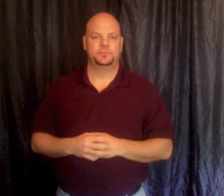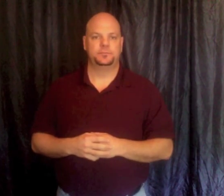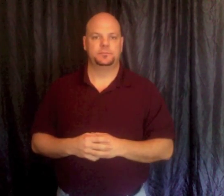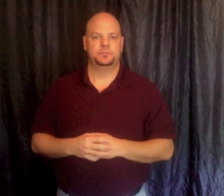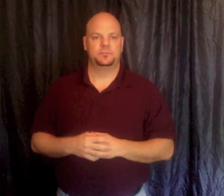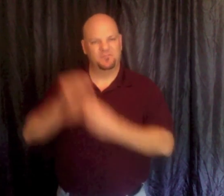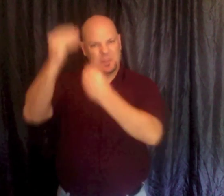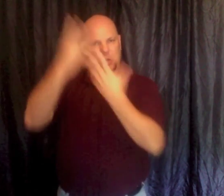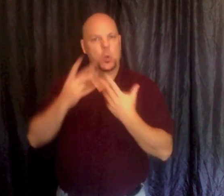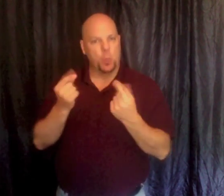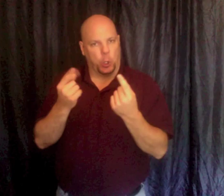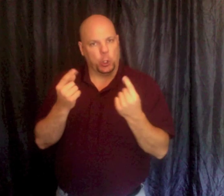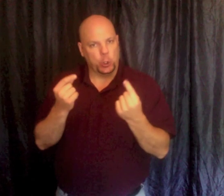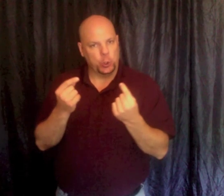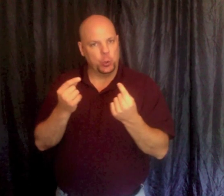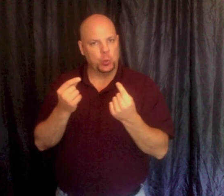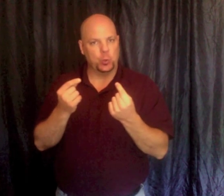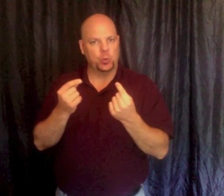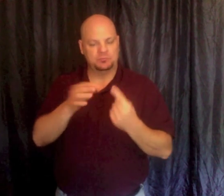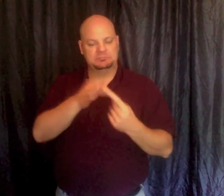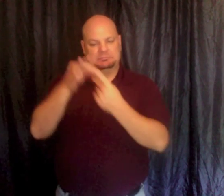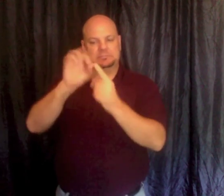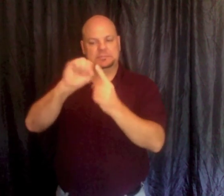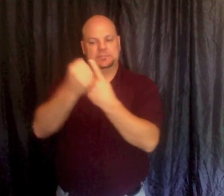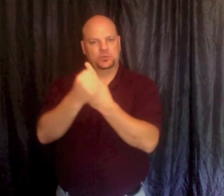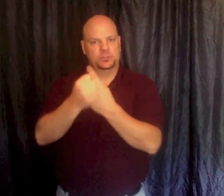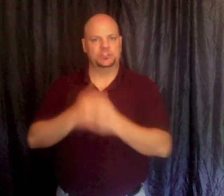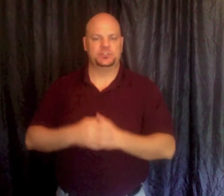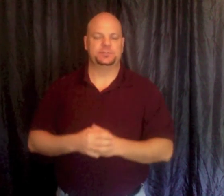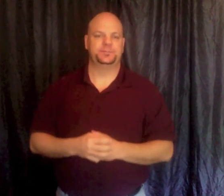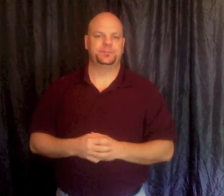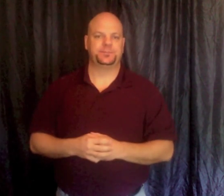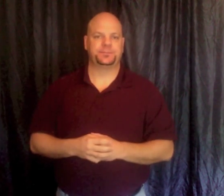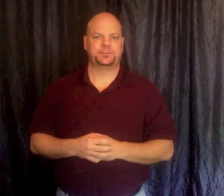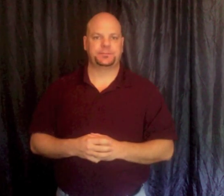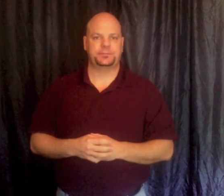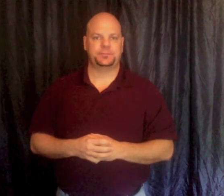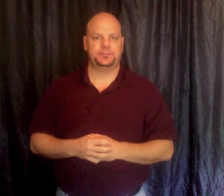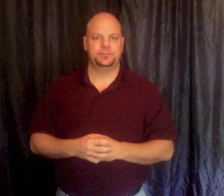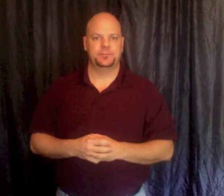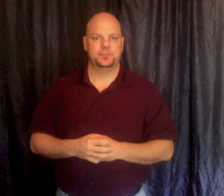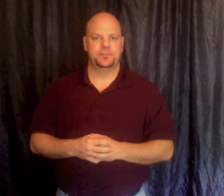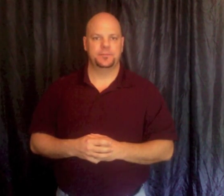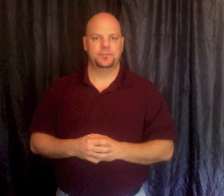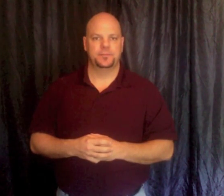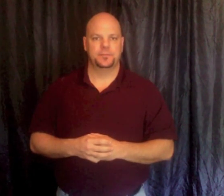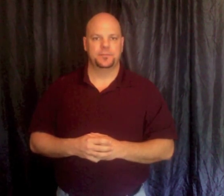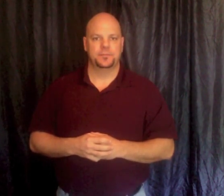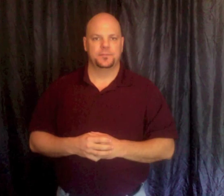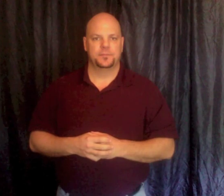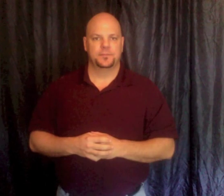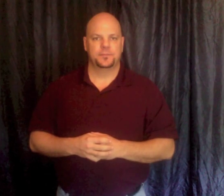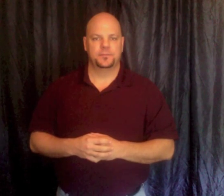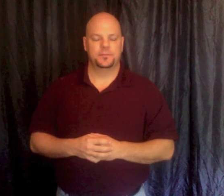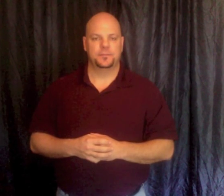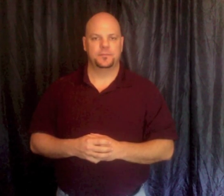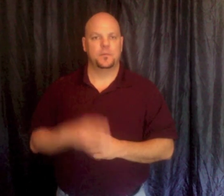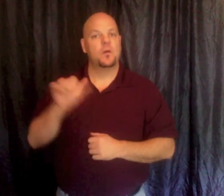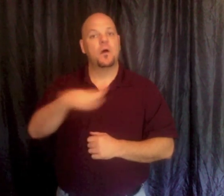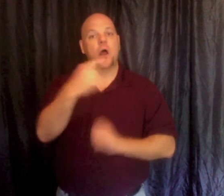helping me how to behave in certain standards in certain situations. Other examples, if you're in an